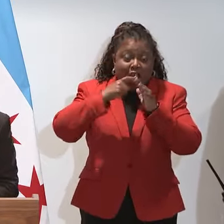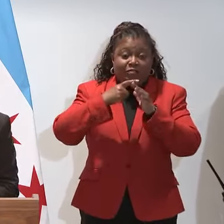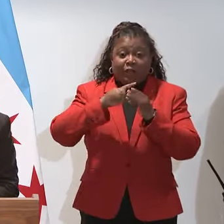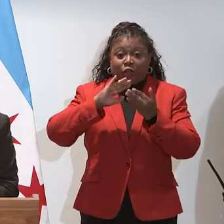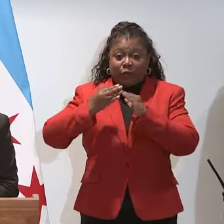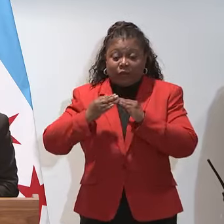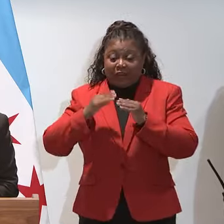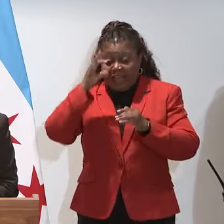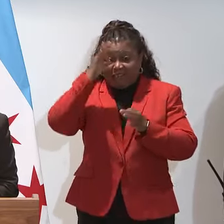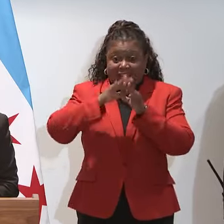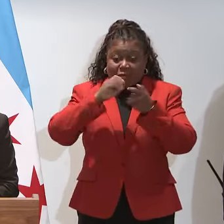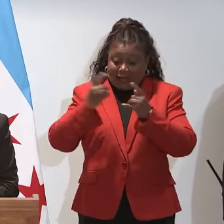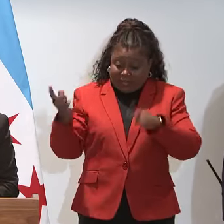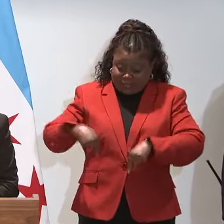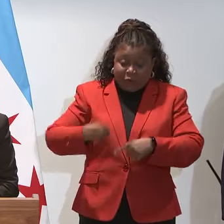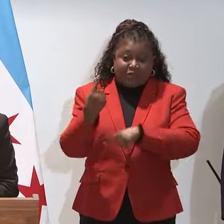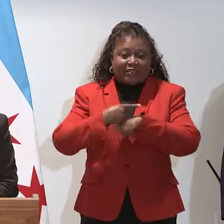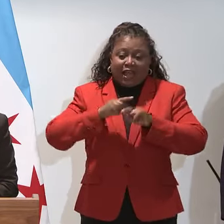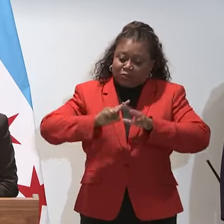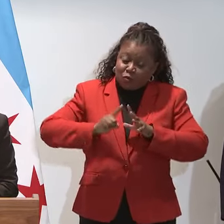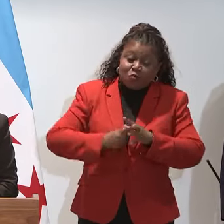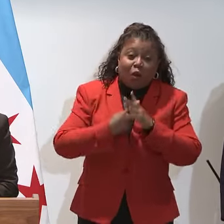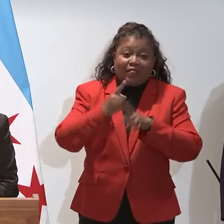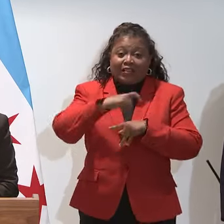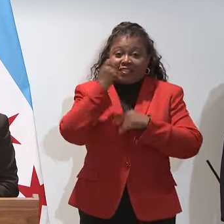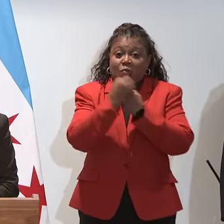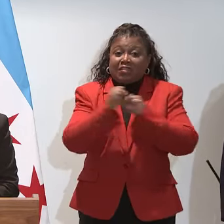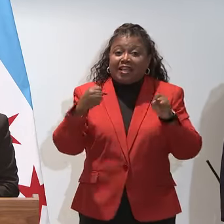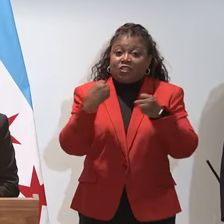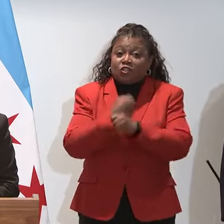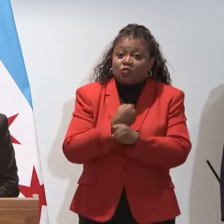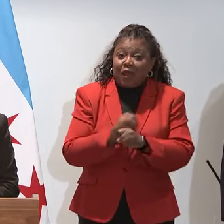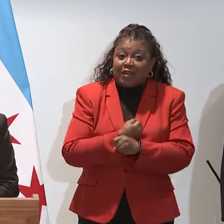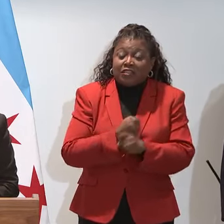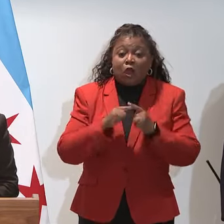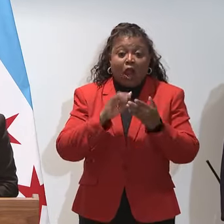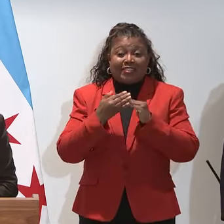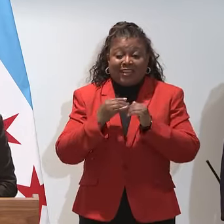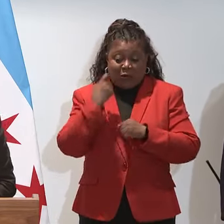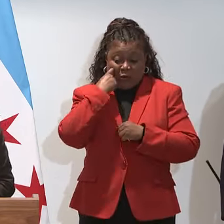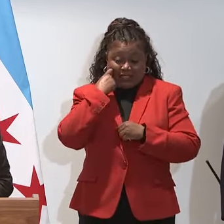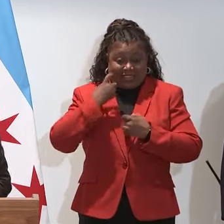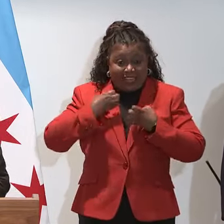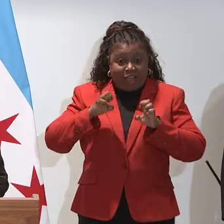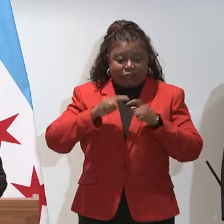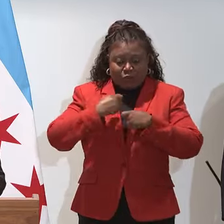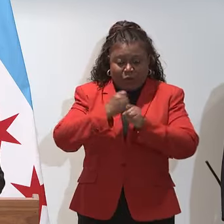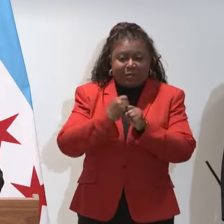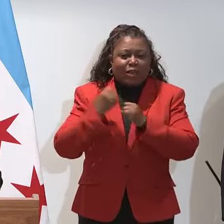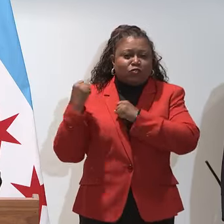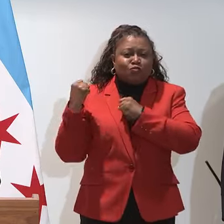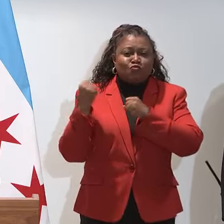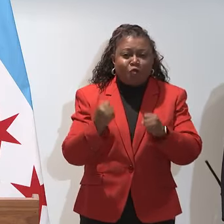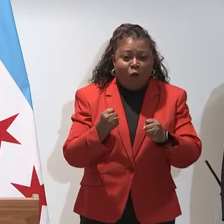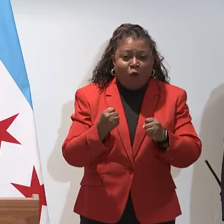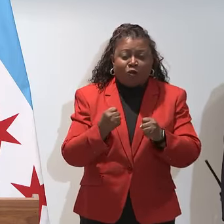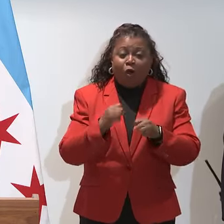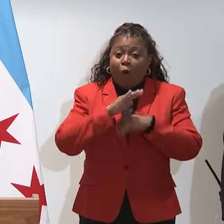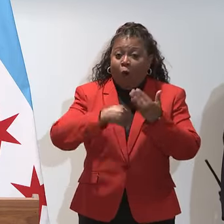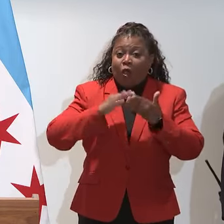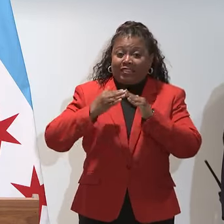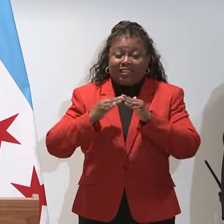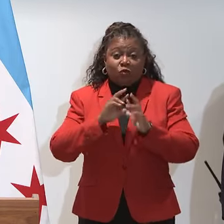and faith partners here today to roll out the Summer Safety Strategy, our city's latest effort to create strong,